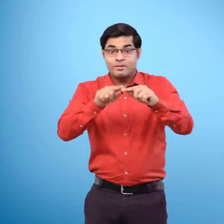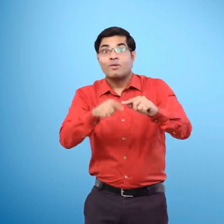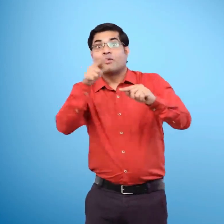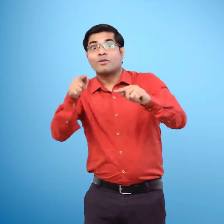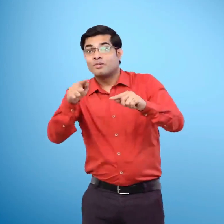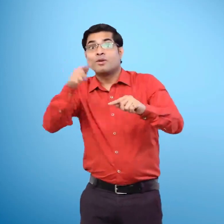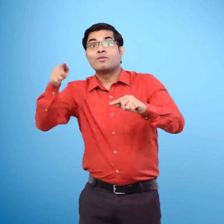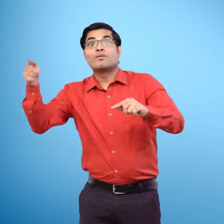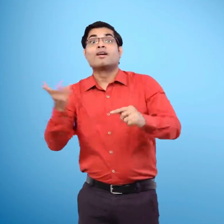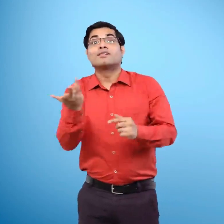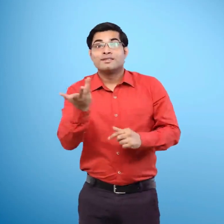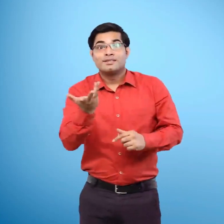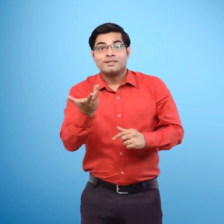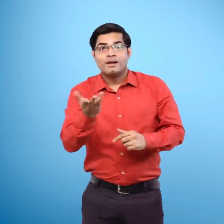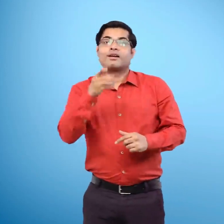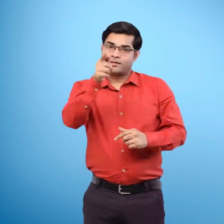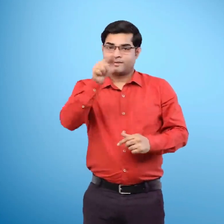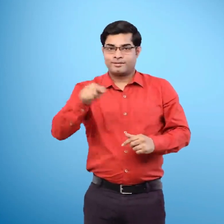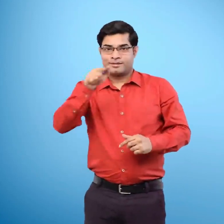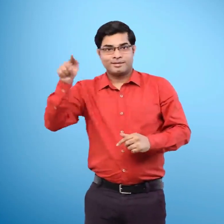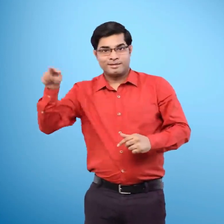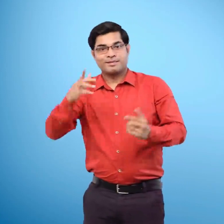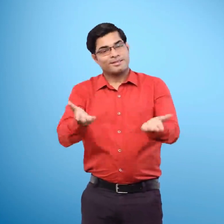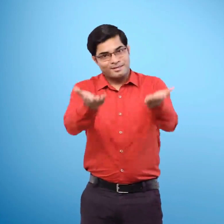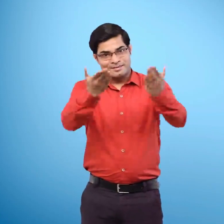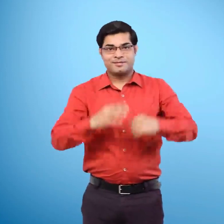3 and 6 circled in their boxes.